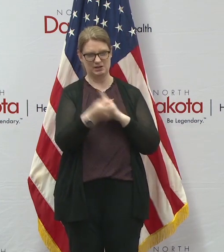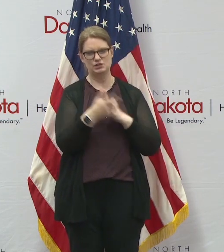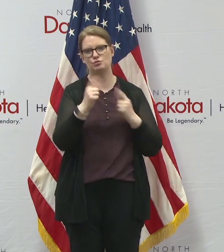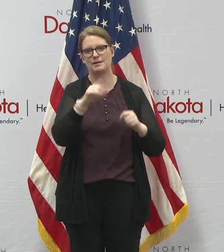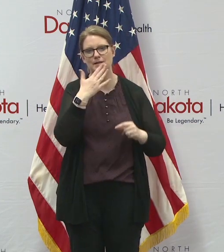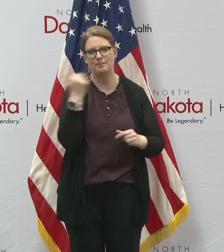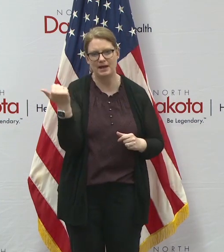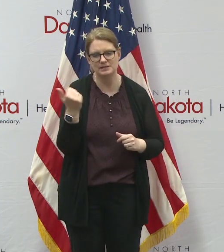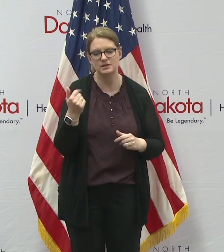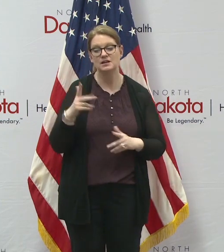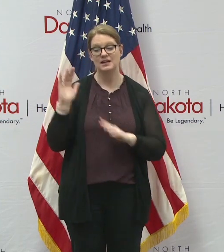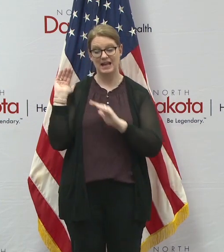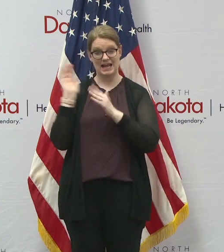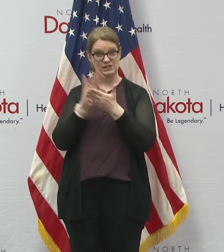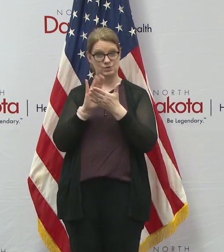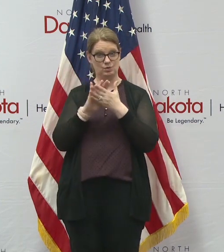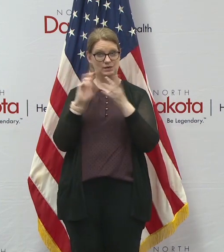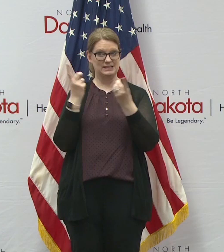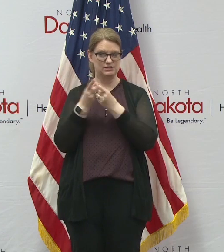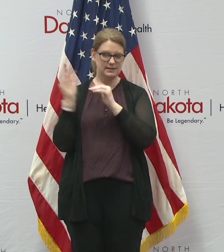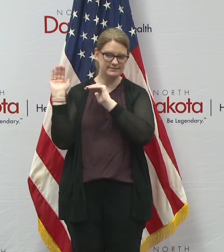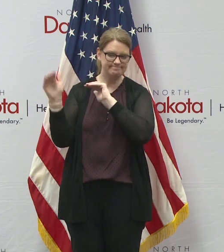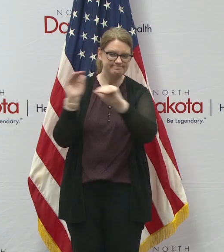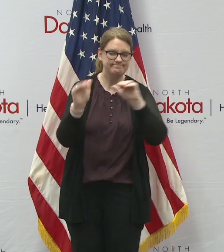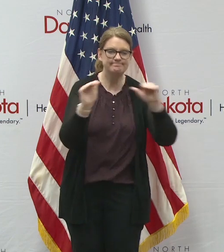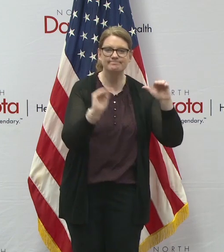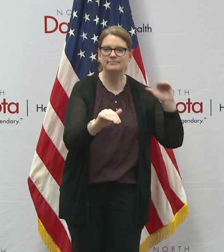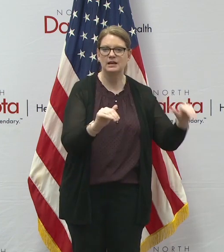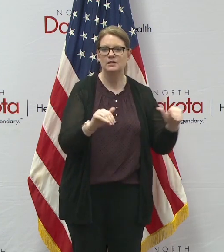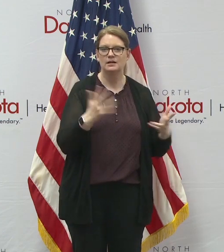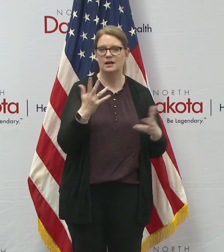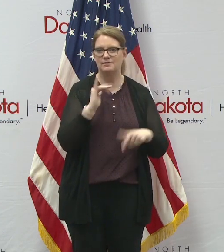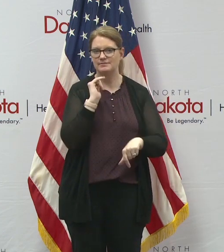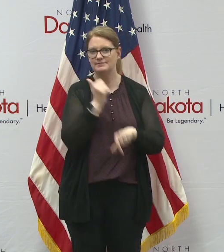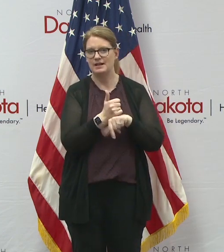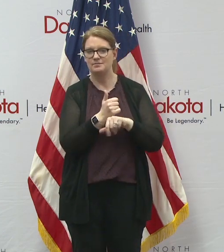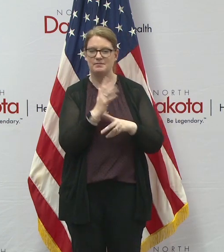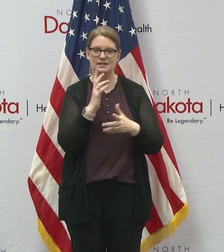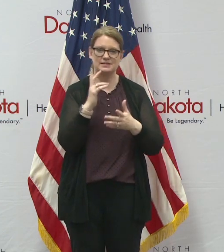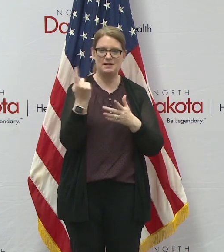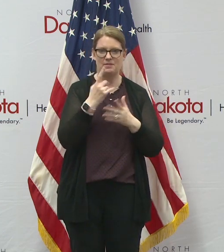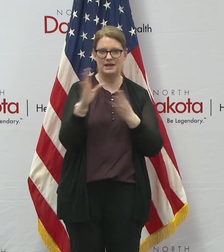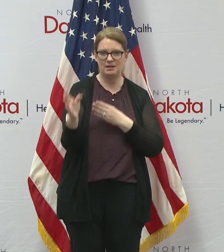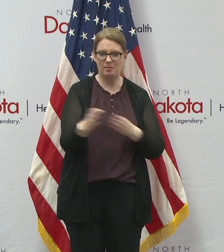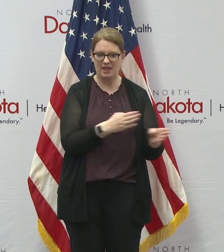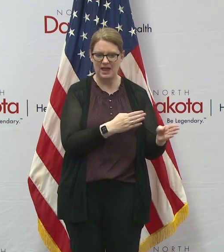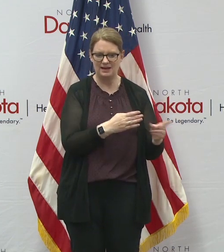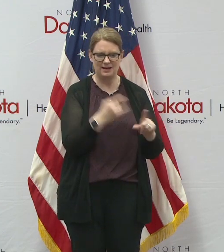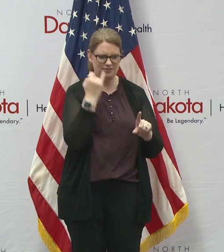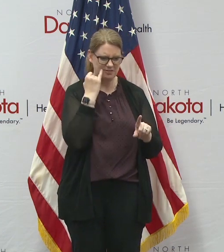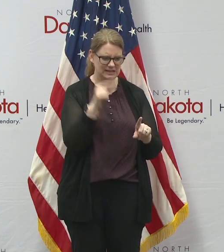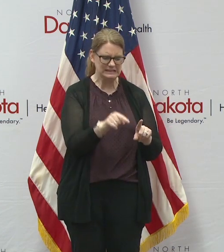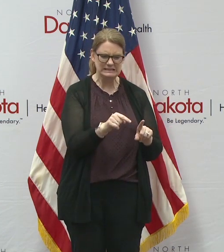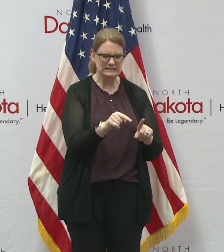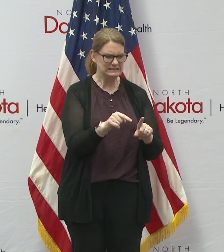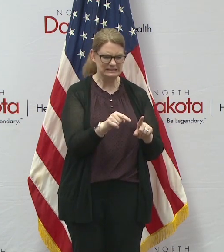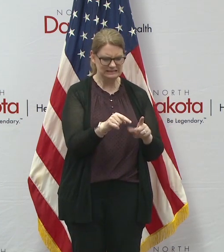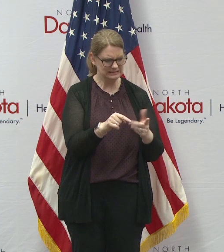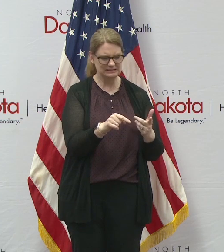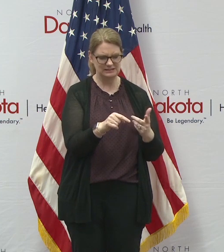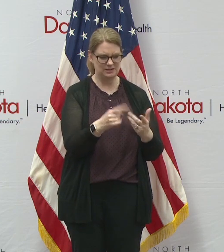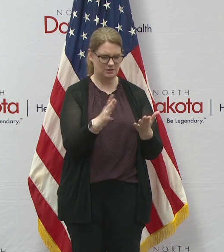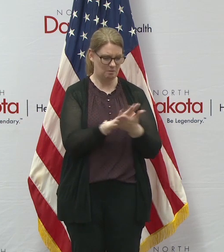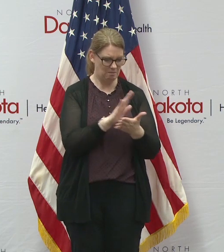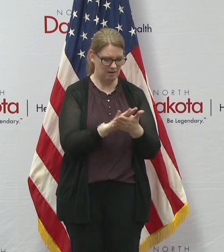districts that if they have put something in the plan that they submitted to us and that they approved, that if it isn't quite working the way, everything looks good